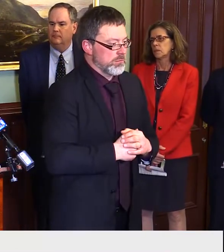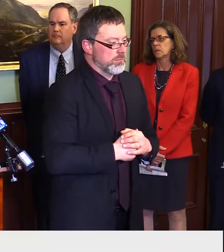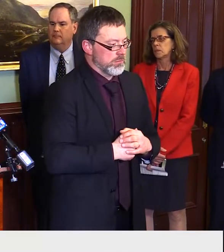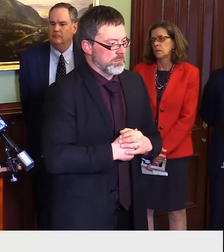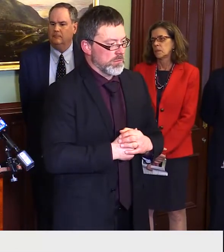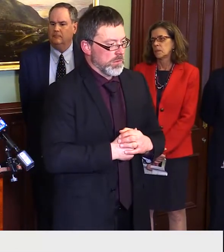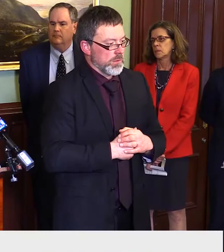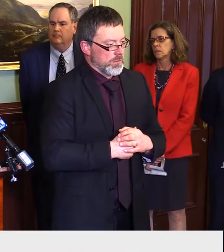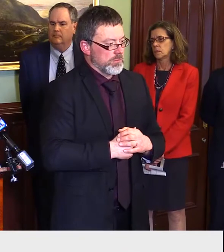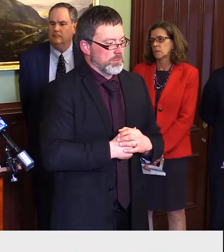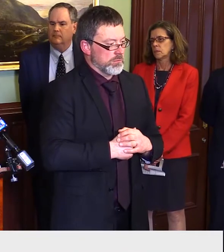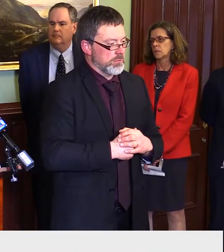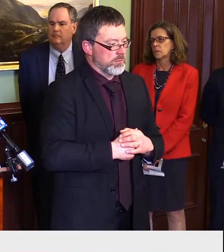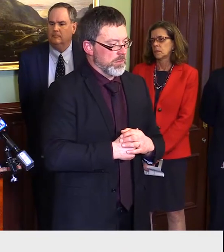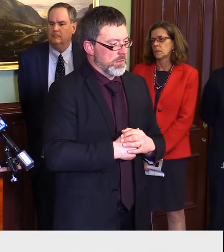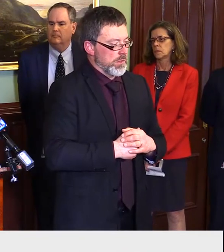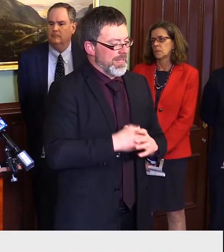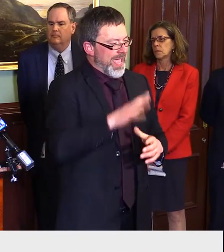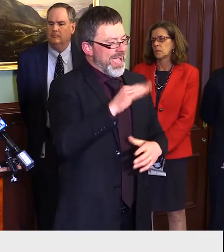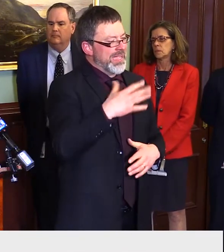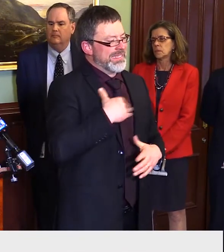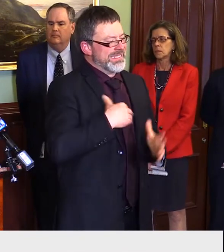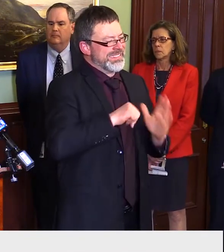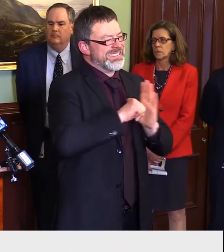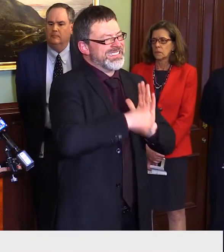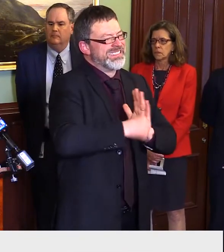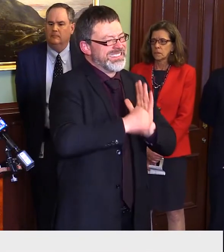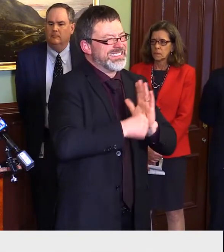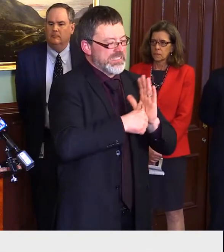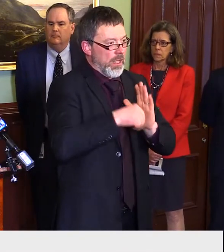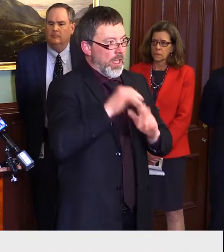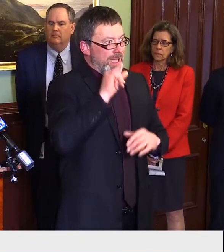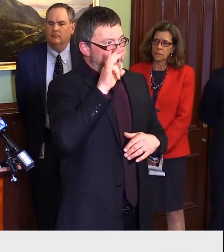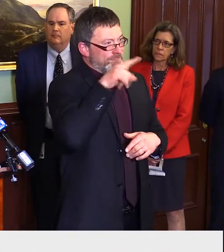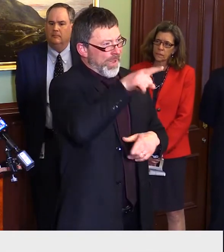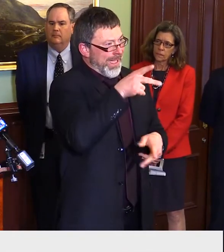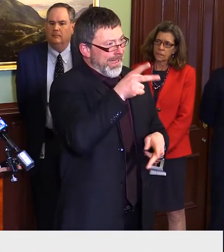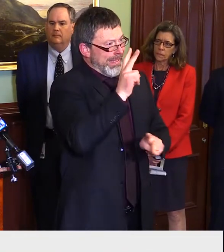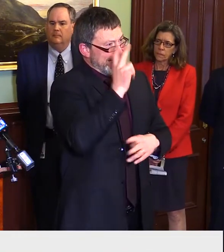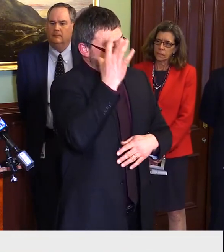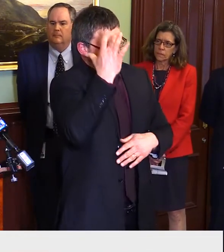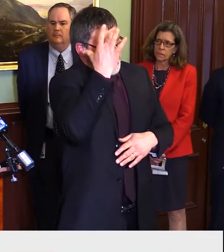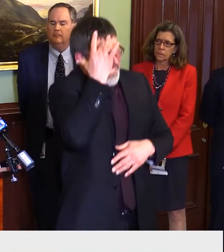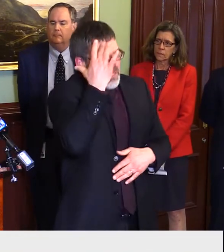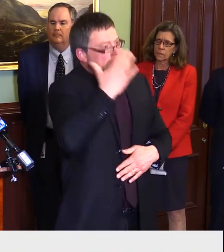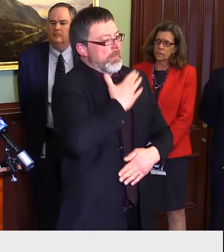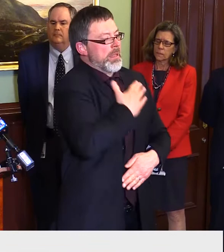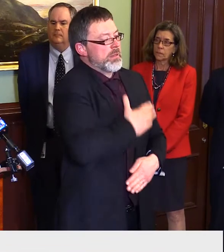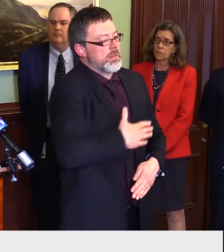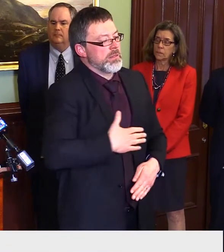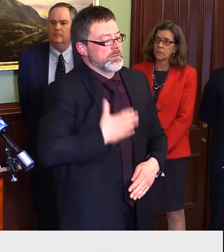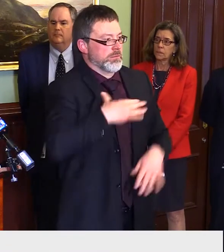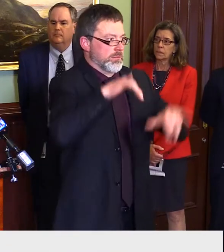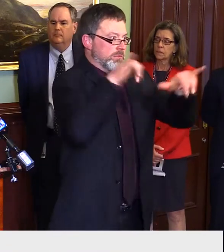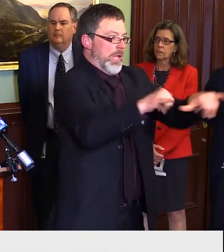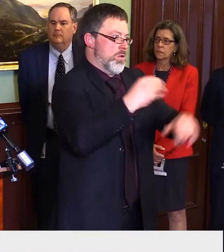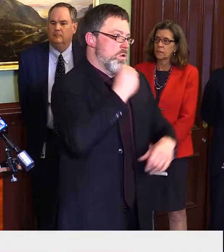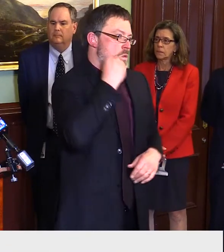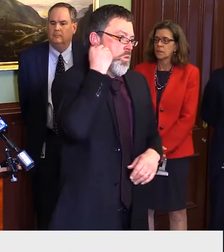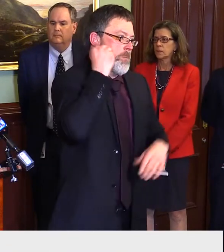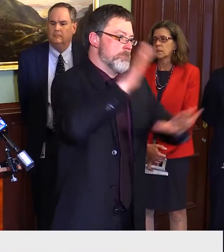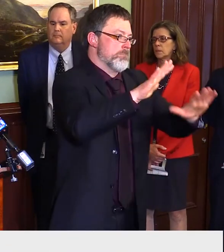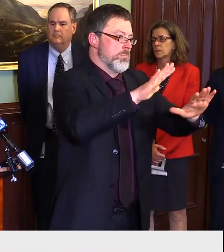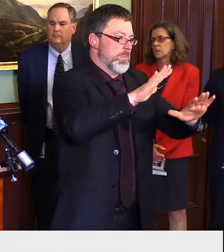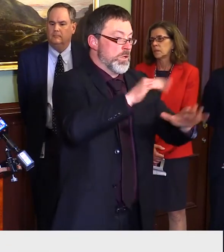in-person visits to friends and family members who may be vulnerable. Call or FaceTime them. Follow basic precautions and encourage others to do